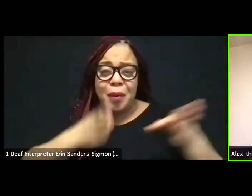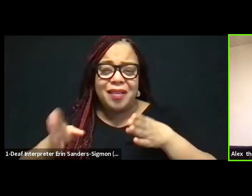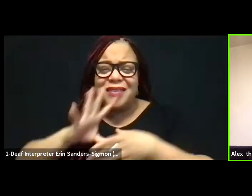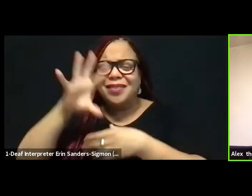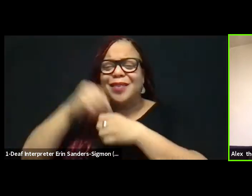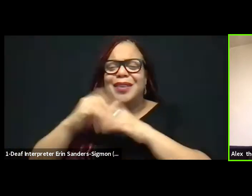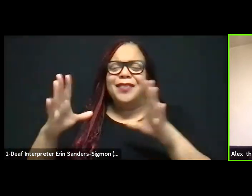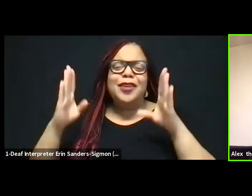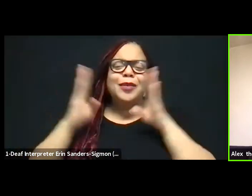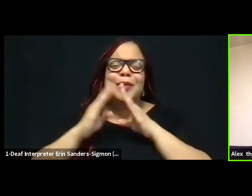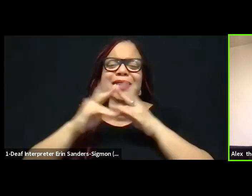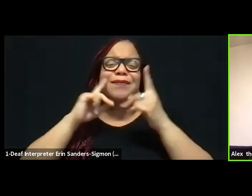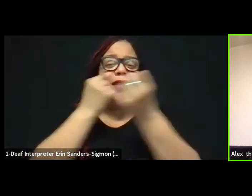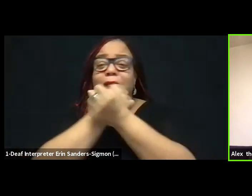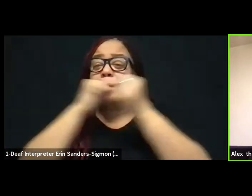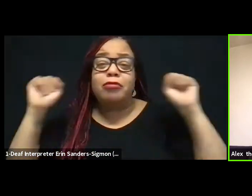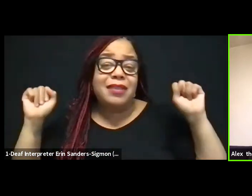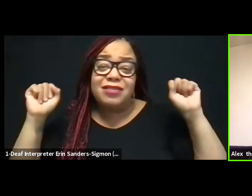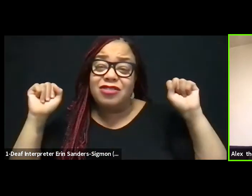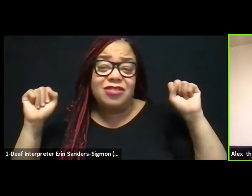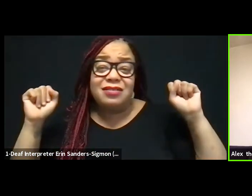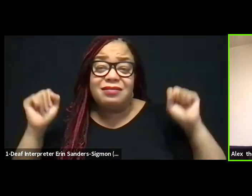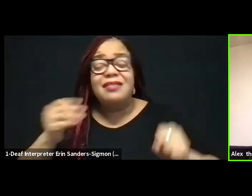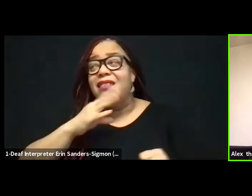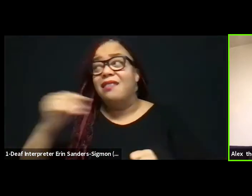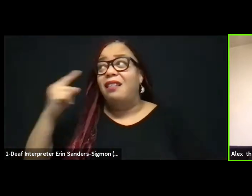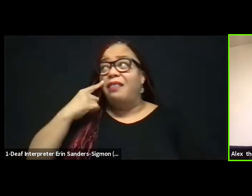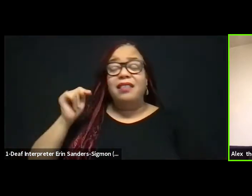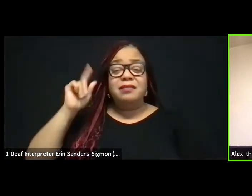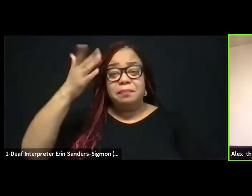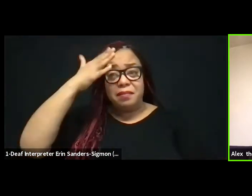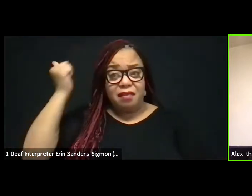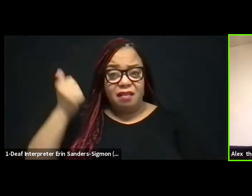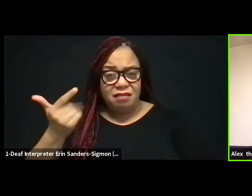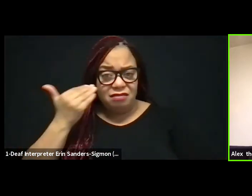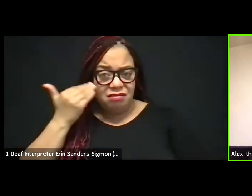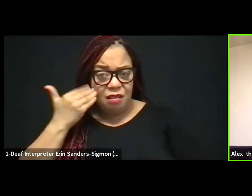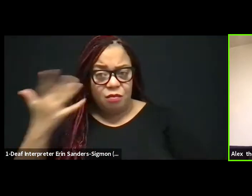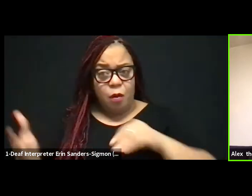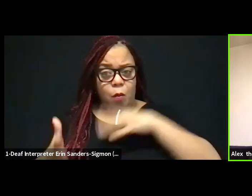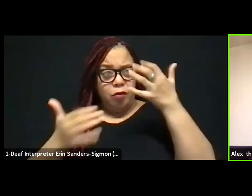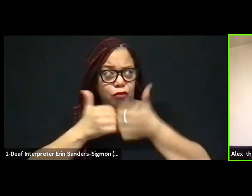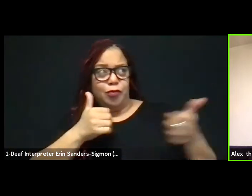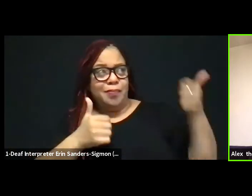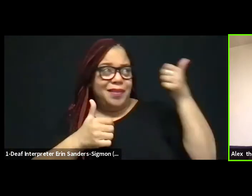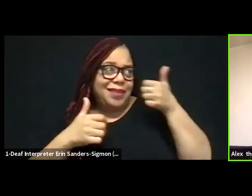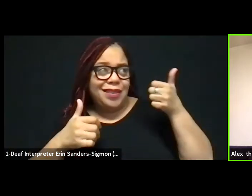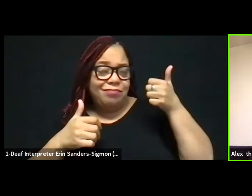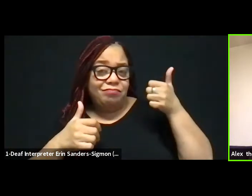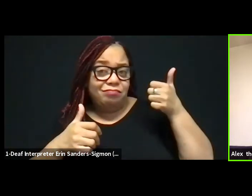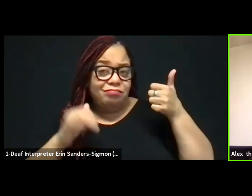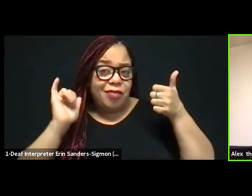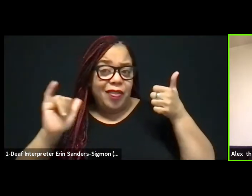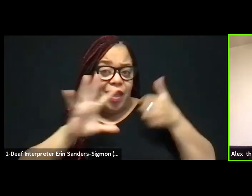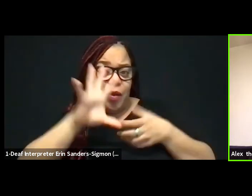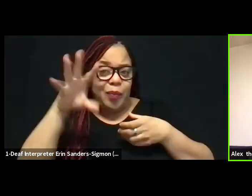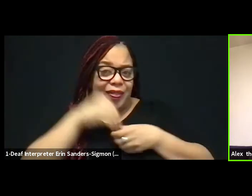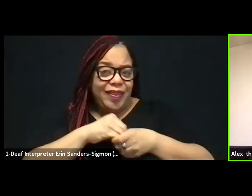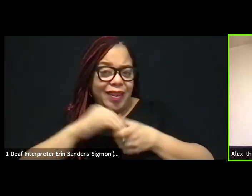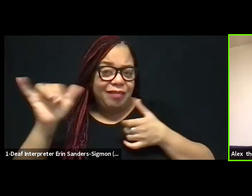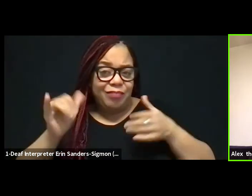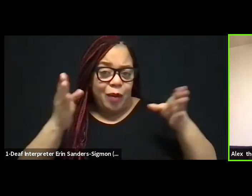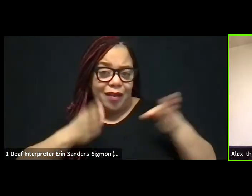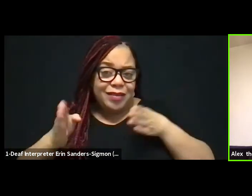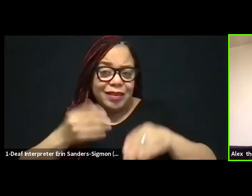that within like organizing, activism, advocacy, and even abolition, that we're